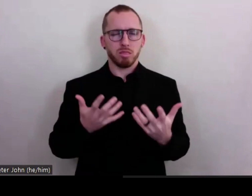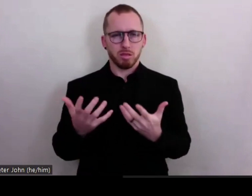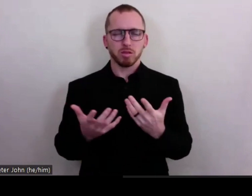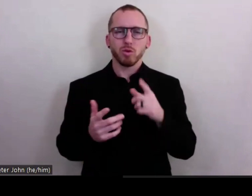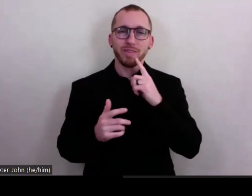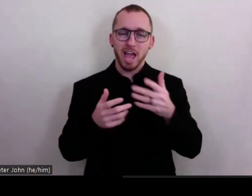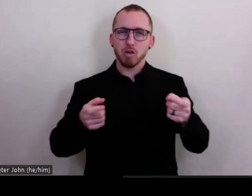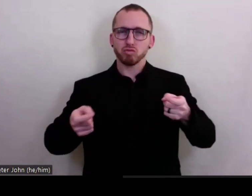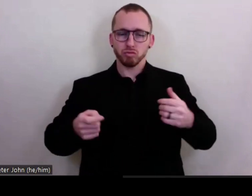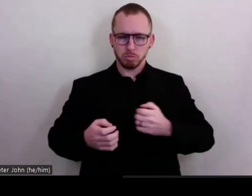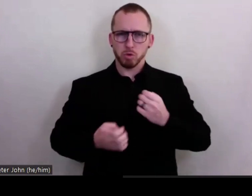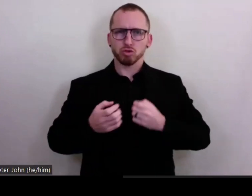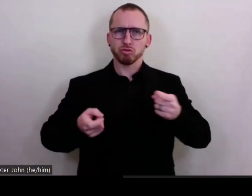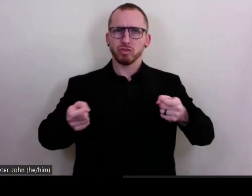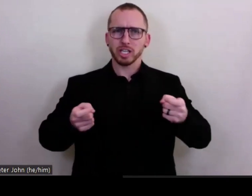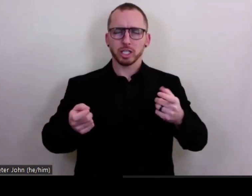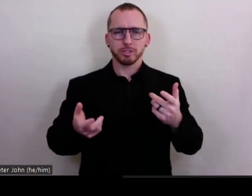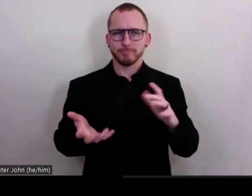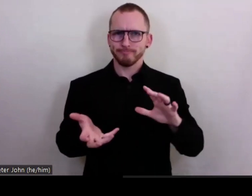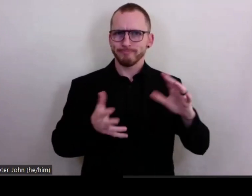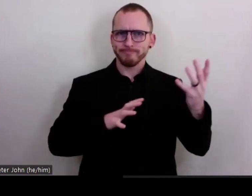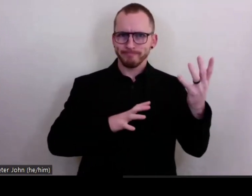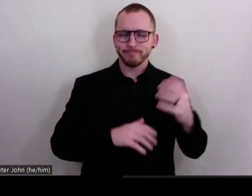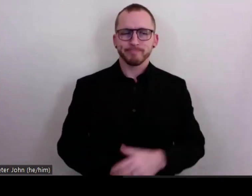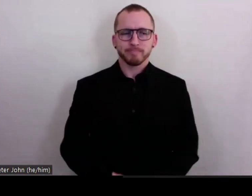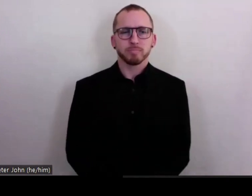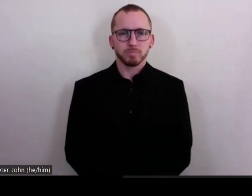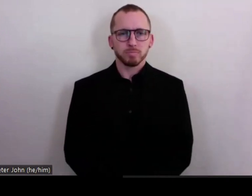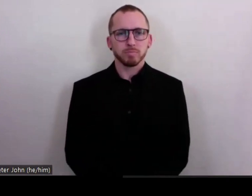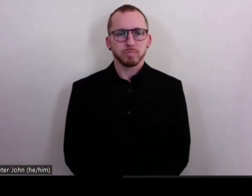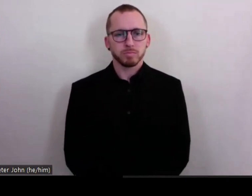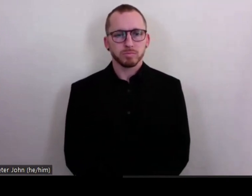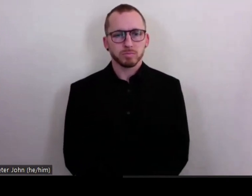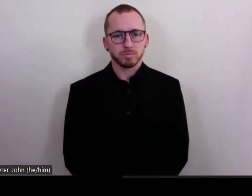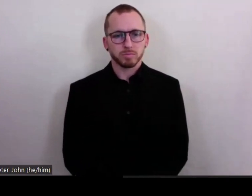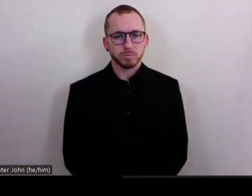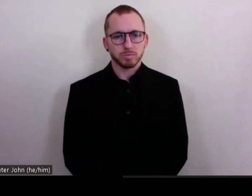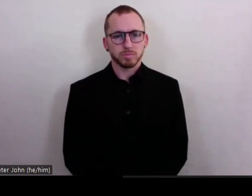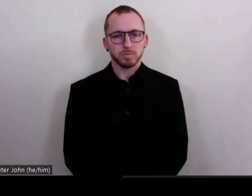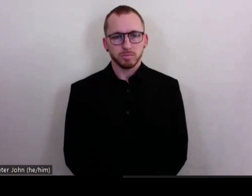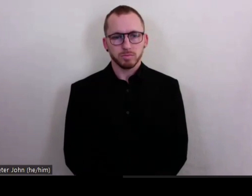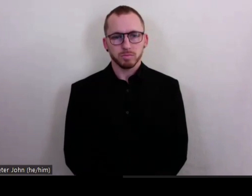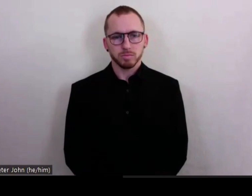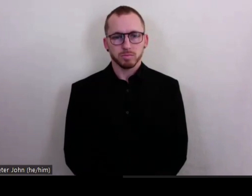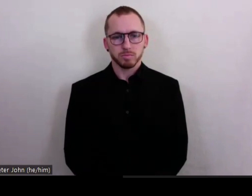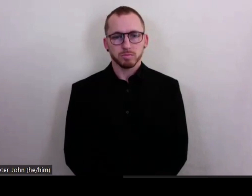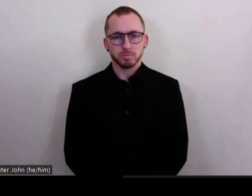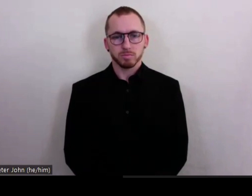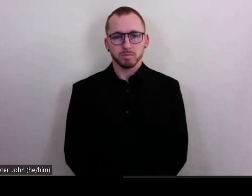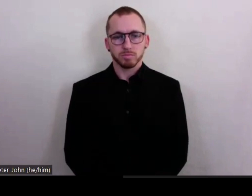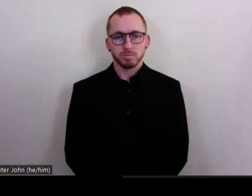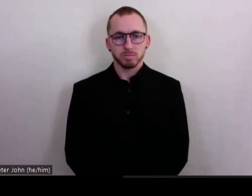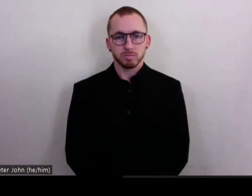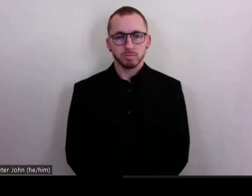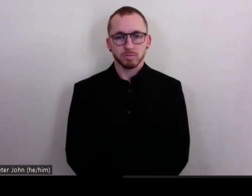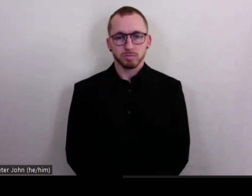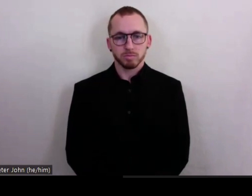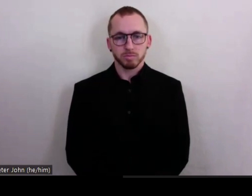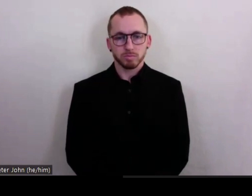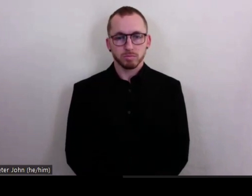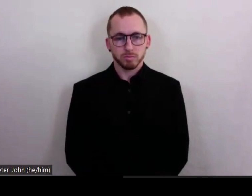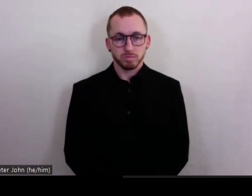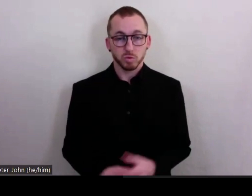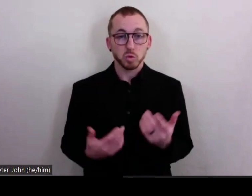inside. And then they have to interpret those states correctly, right? So if I'm saying, oh, you have some feelings coming